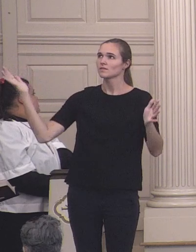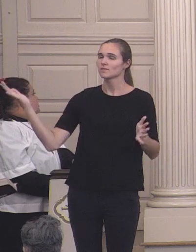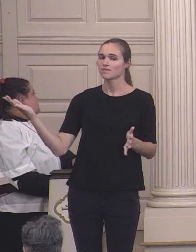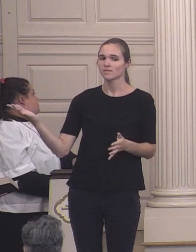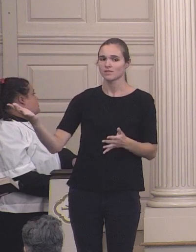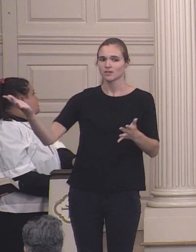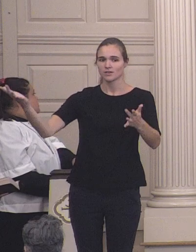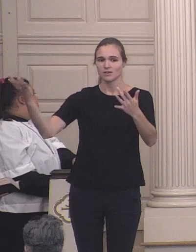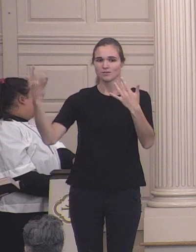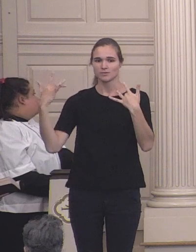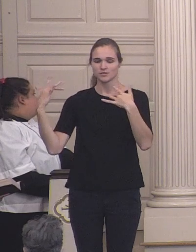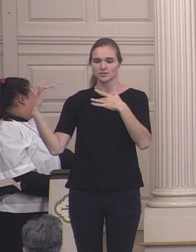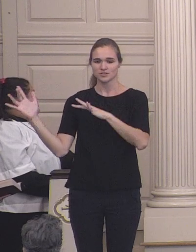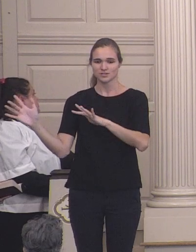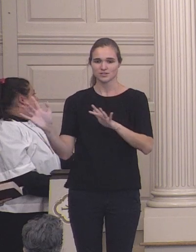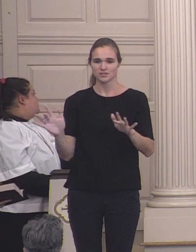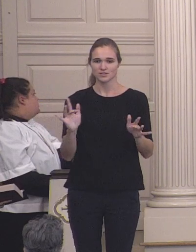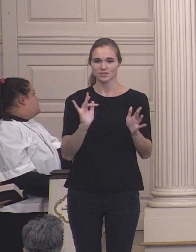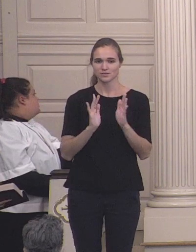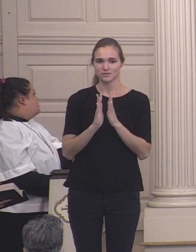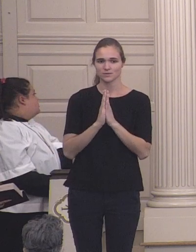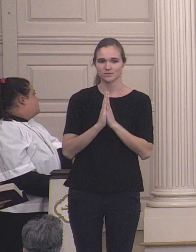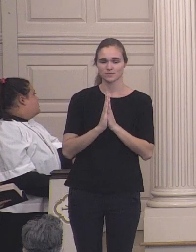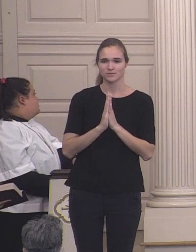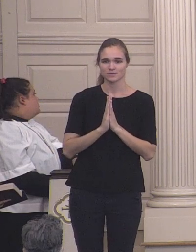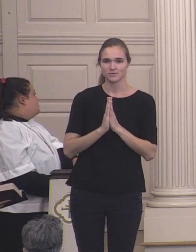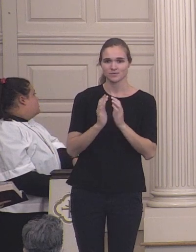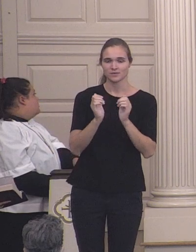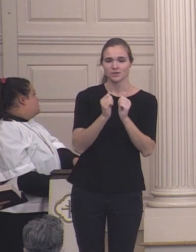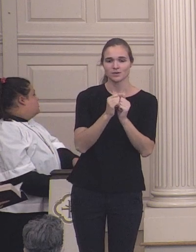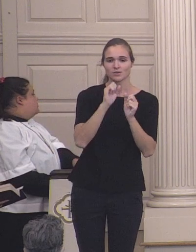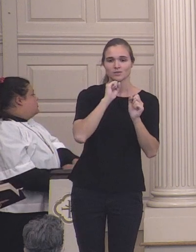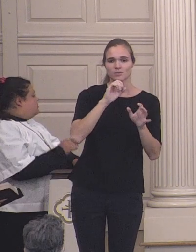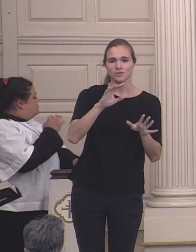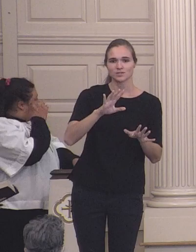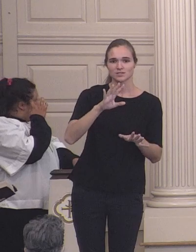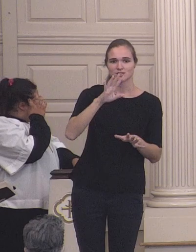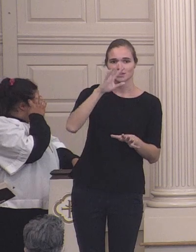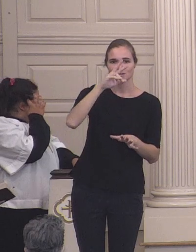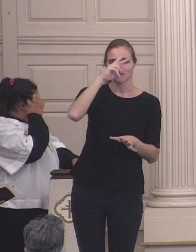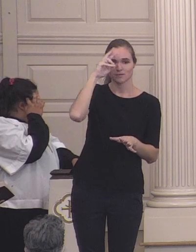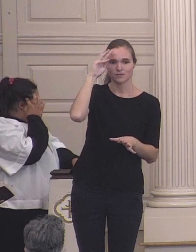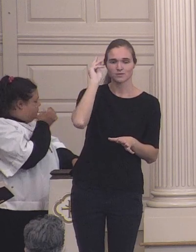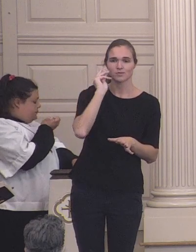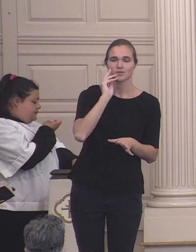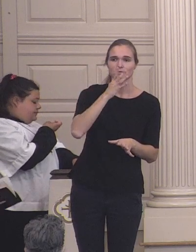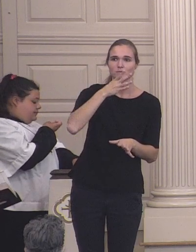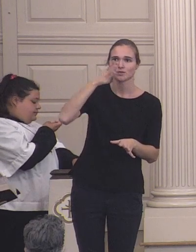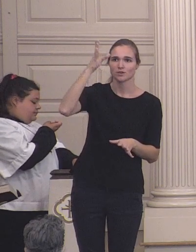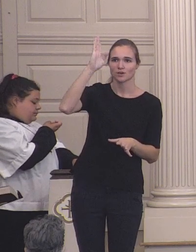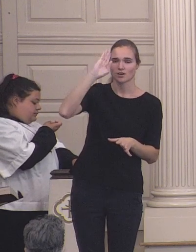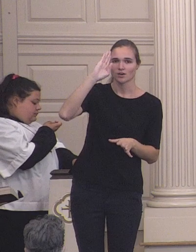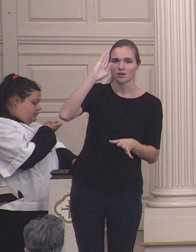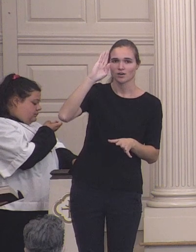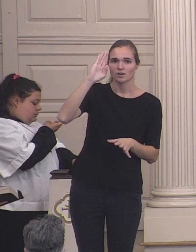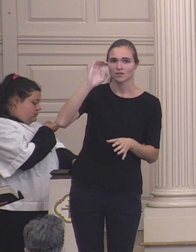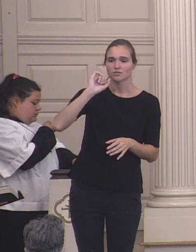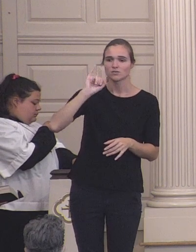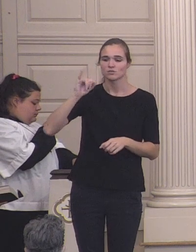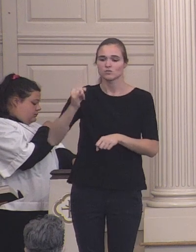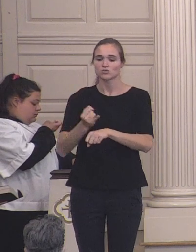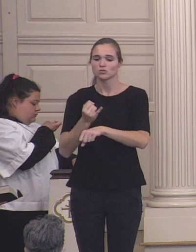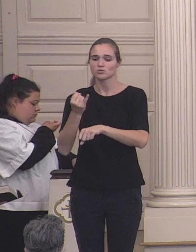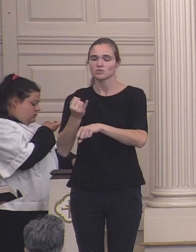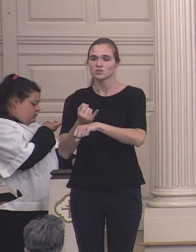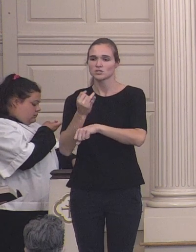Have mercy on us all, we pray, that with the Blessed Virgin Mary, Mother of God, Blessed Joseph,